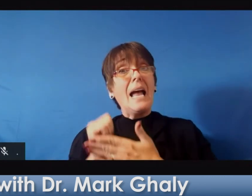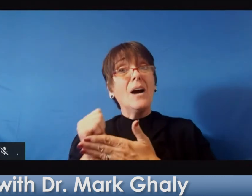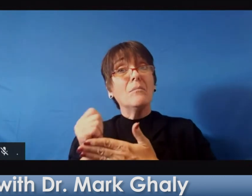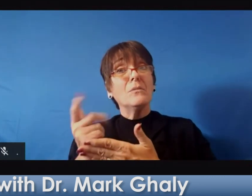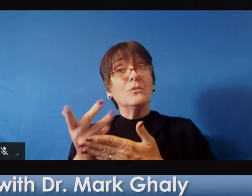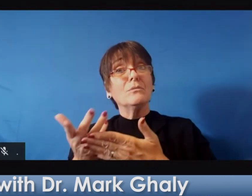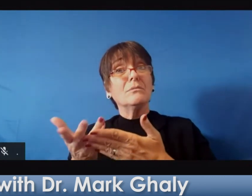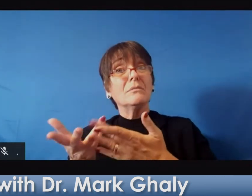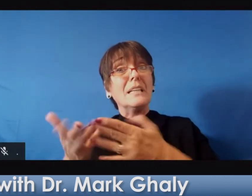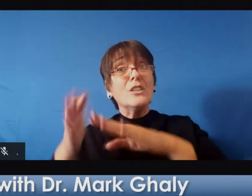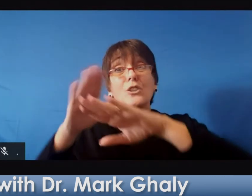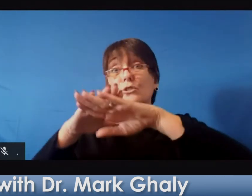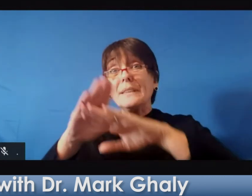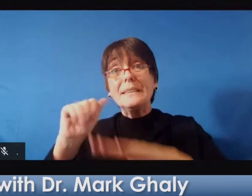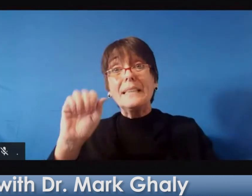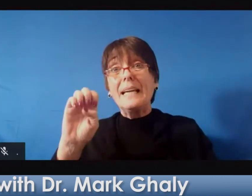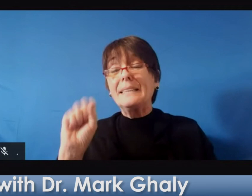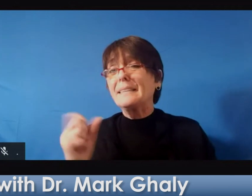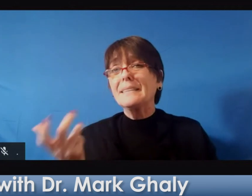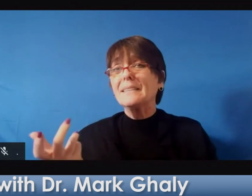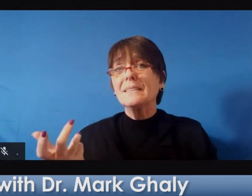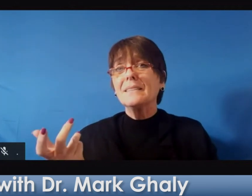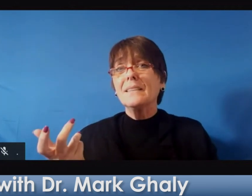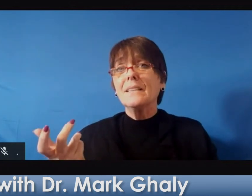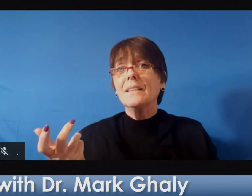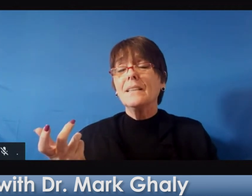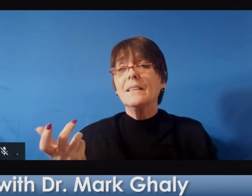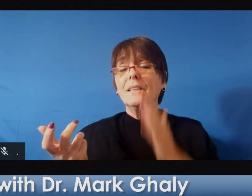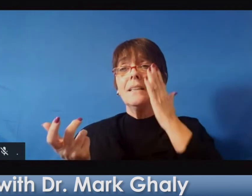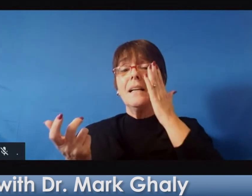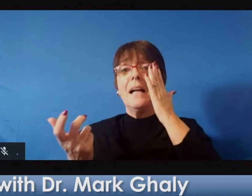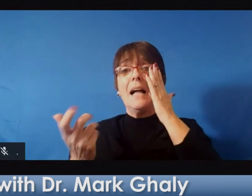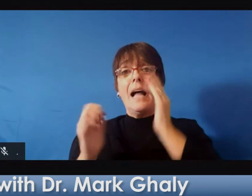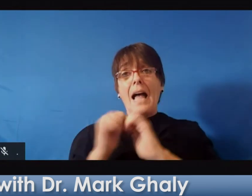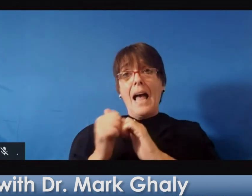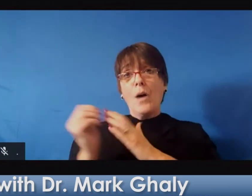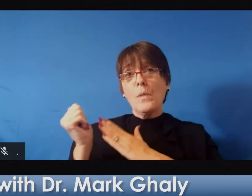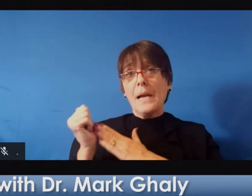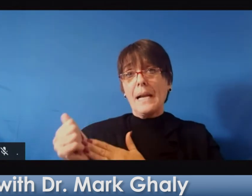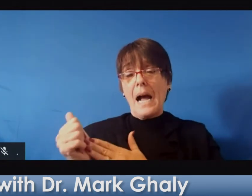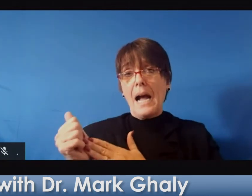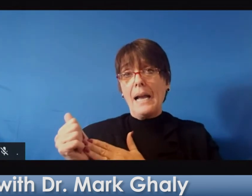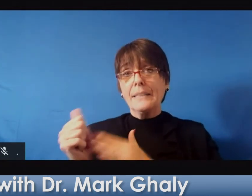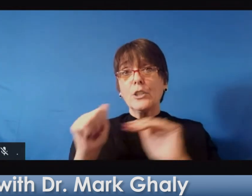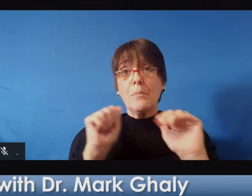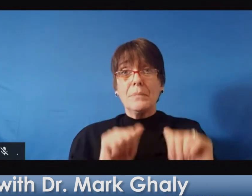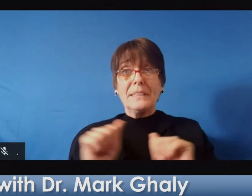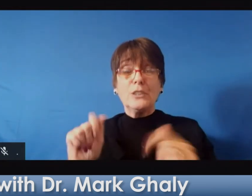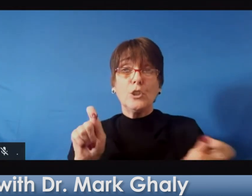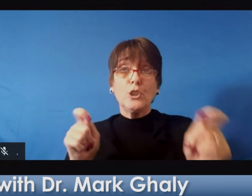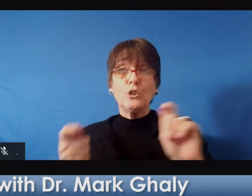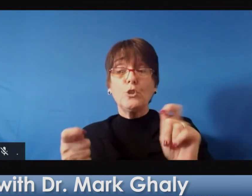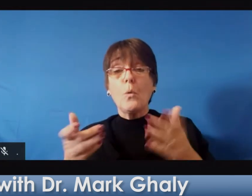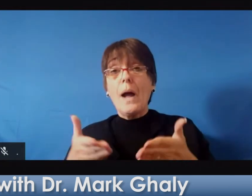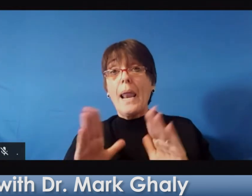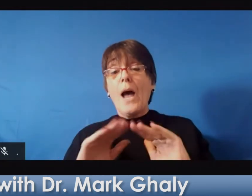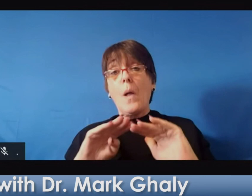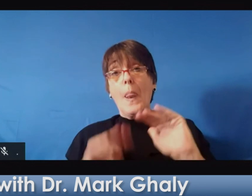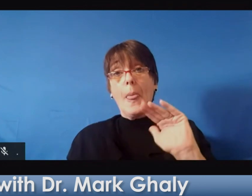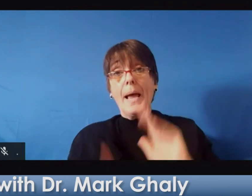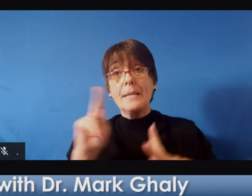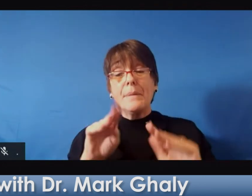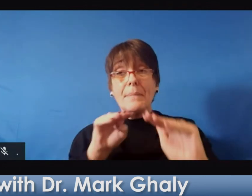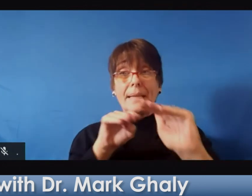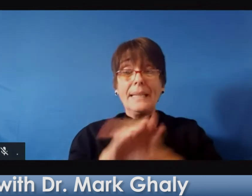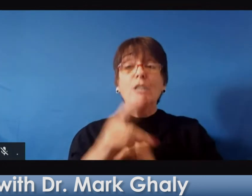increase in cases, and, how might some of the guidelines could potentially change, maybe allowing less people indoors or